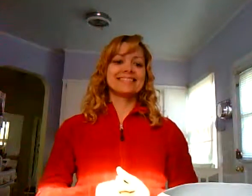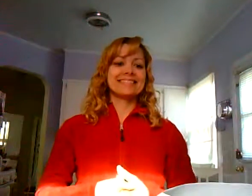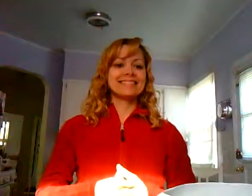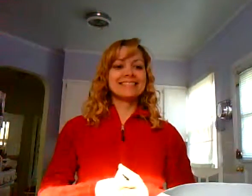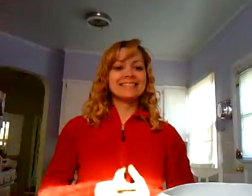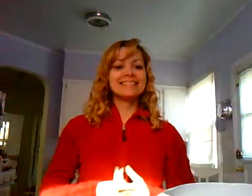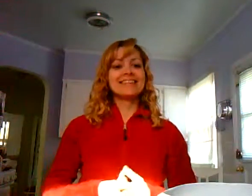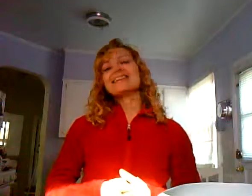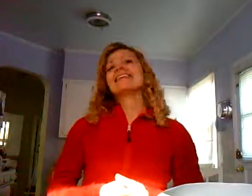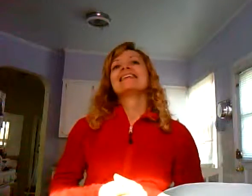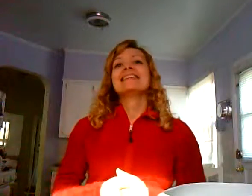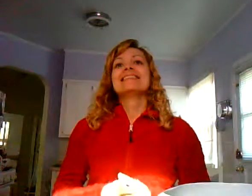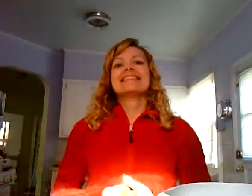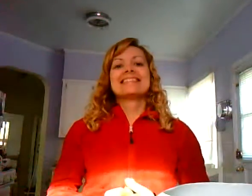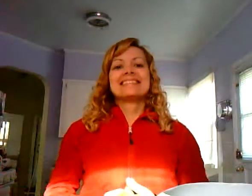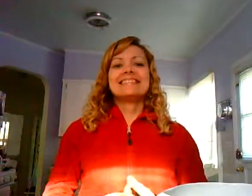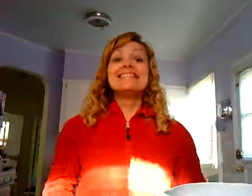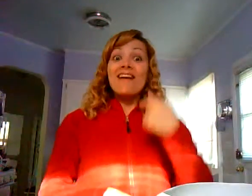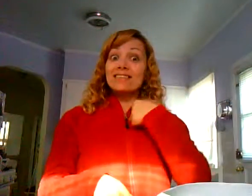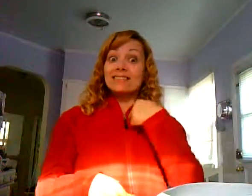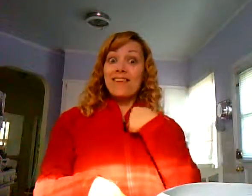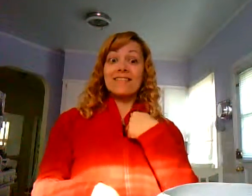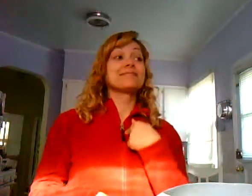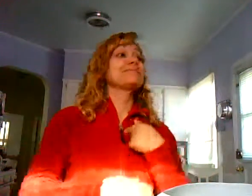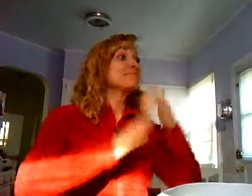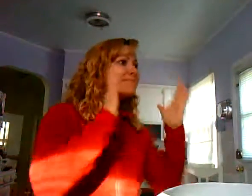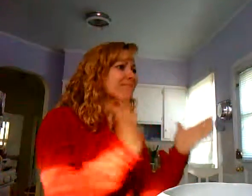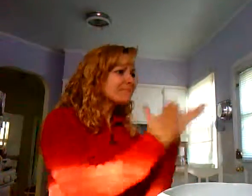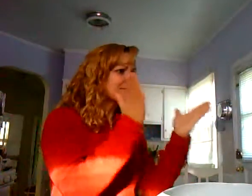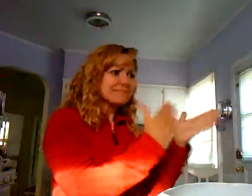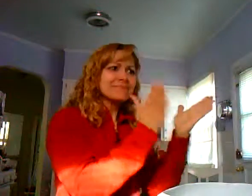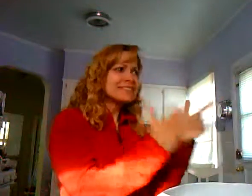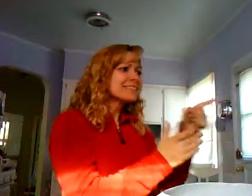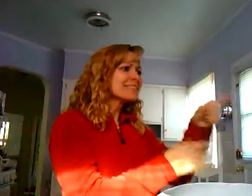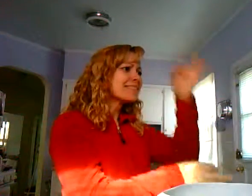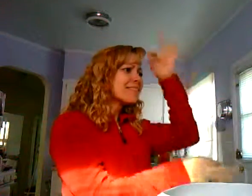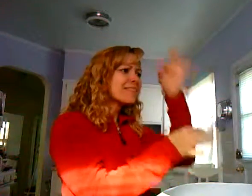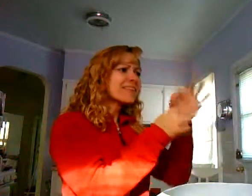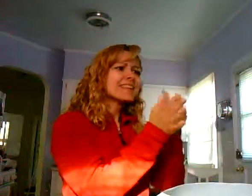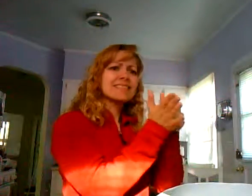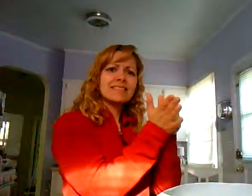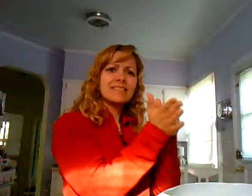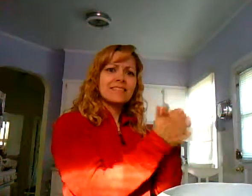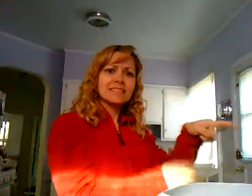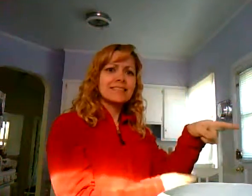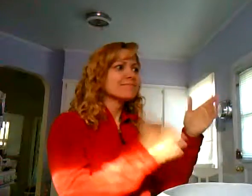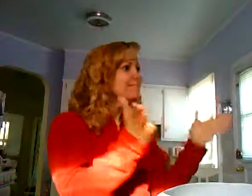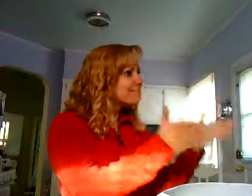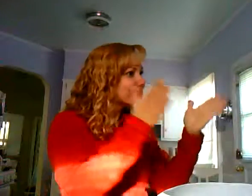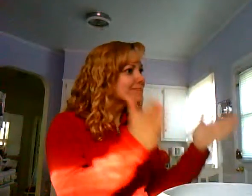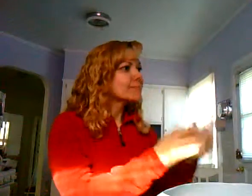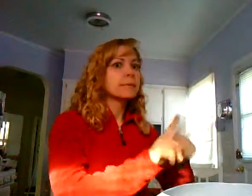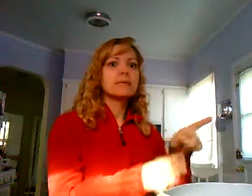this so that you can come and encourage me or learn sign language I want to encourage you to have faith to strengthen